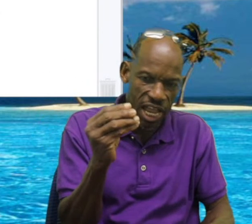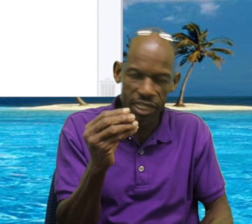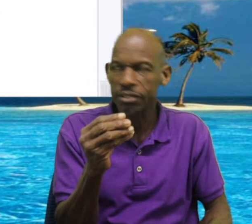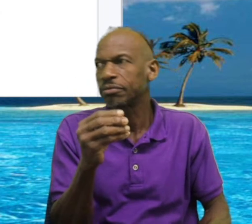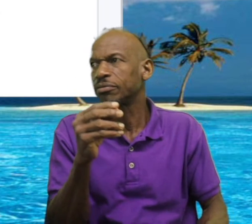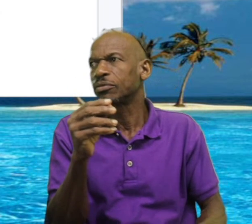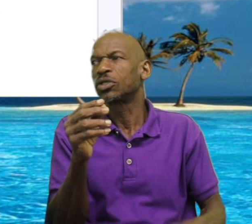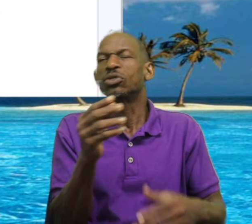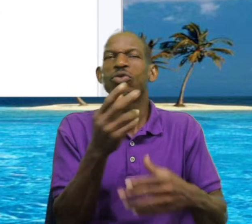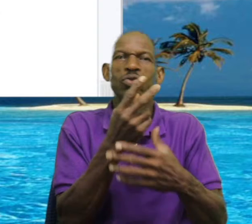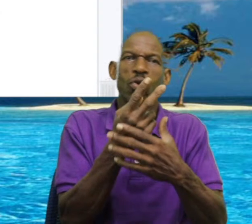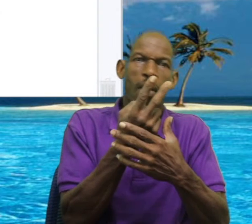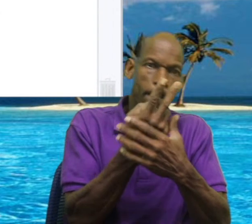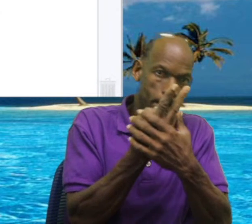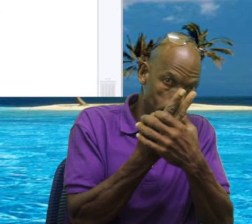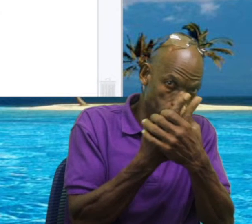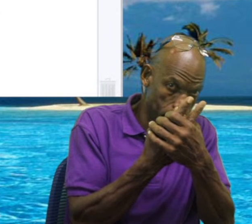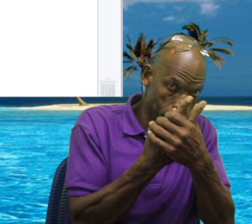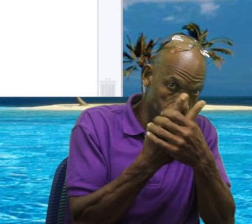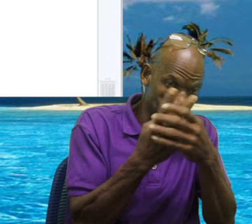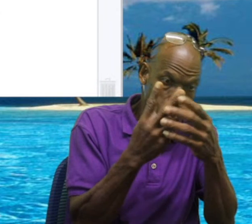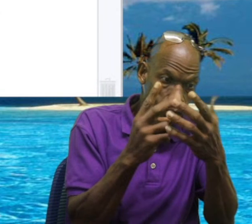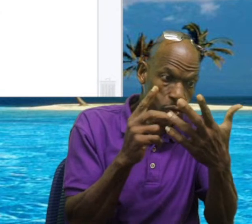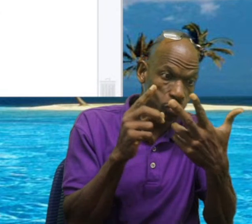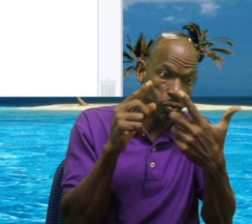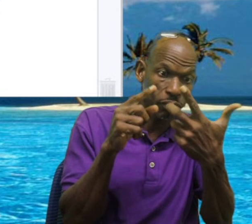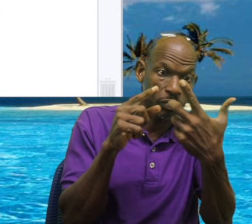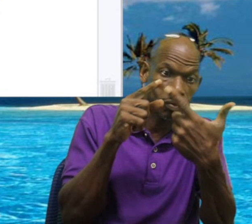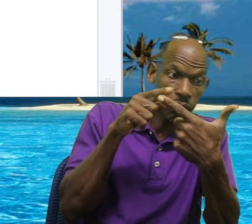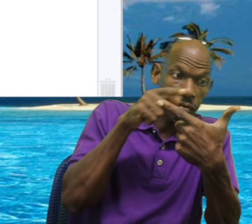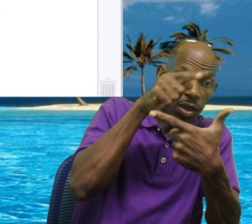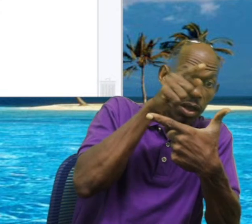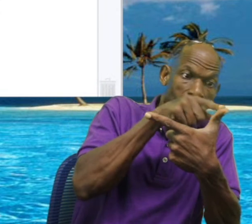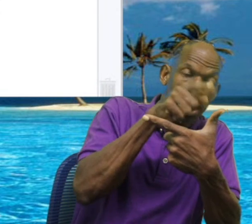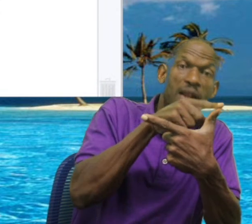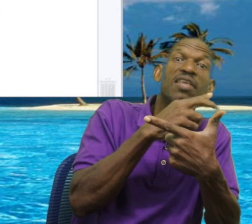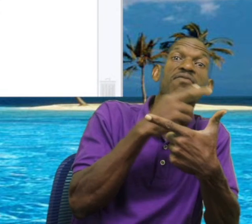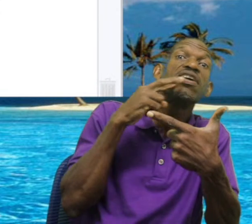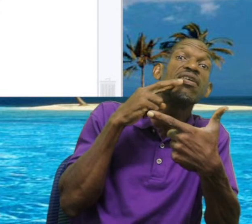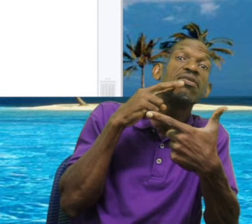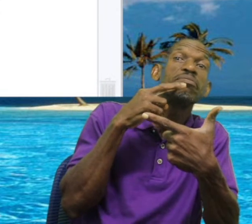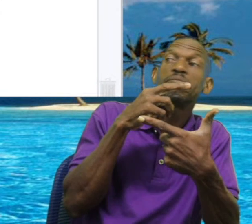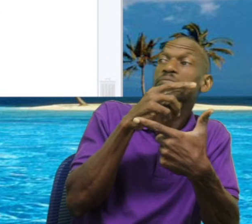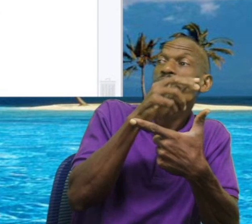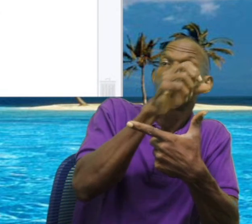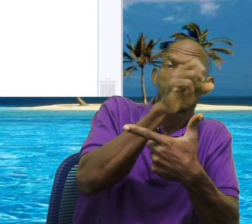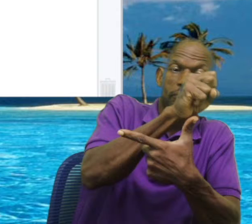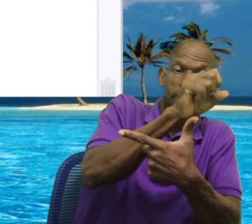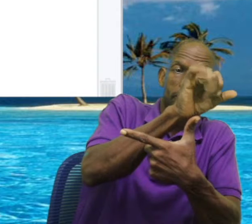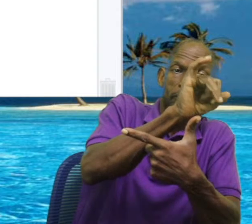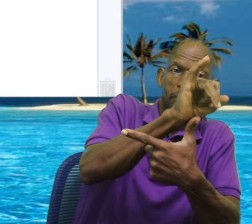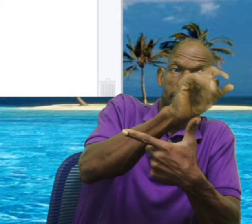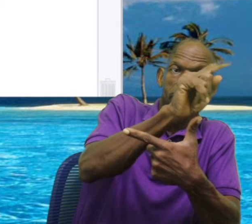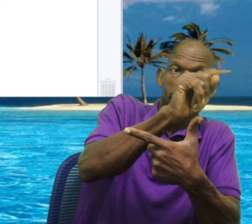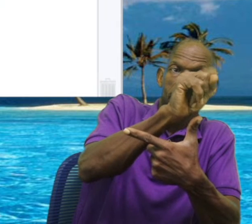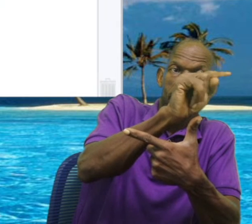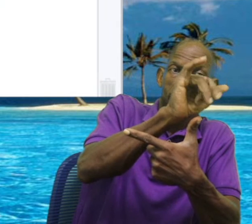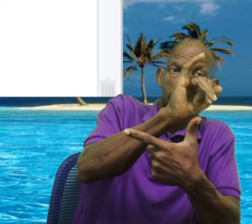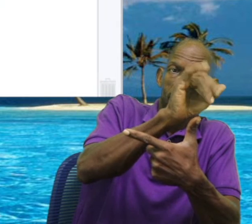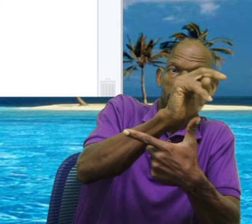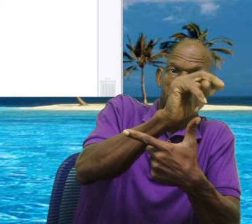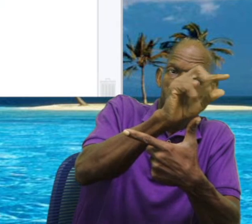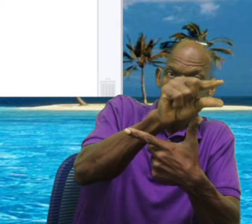both sitting and eating are verbs. I put in verbs here, V for